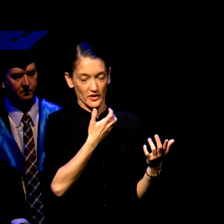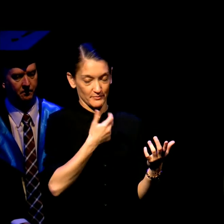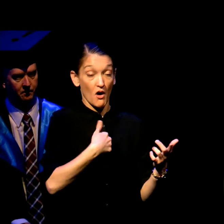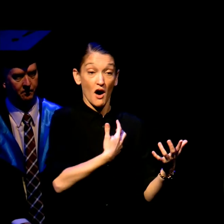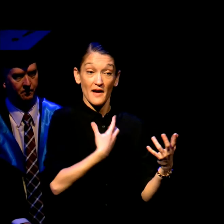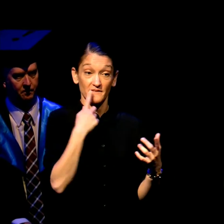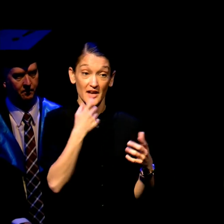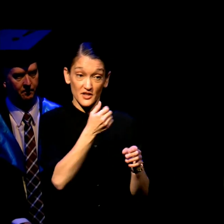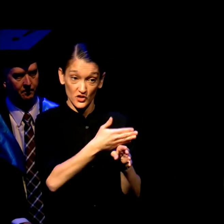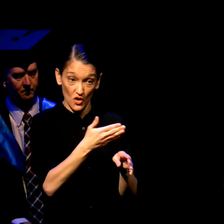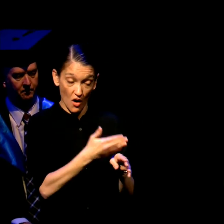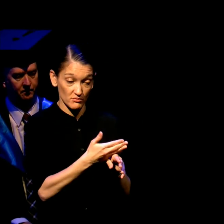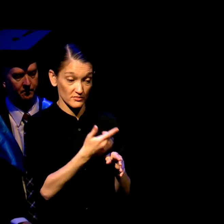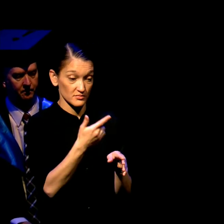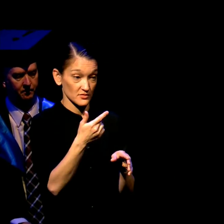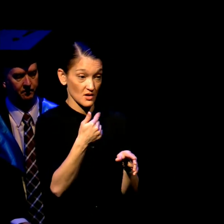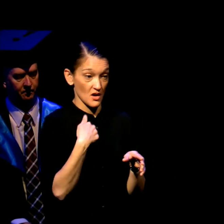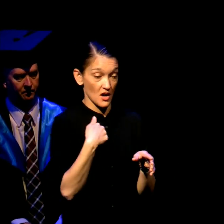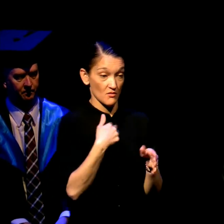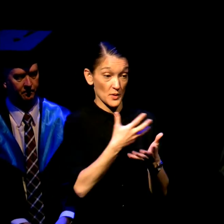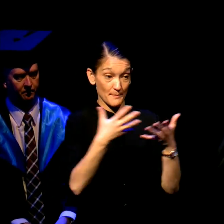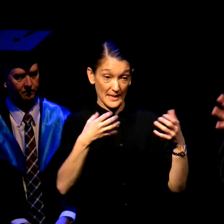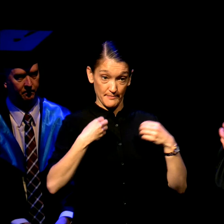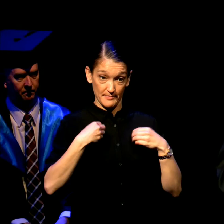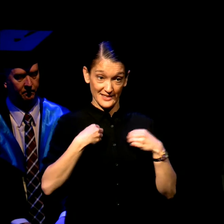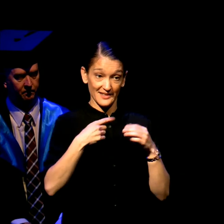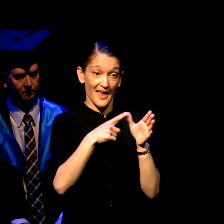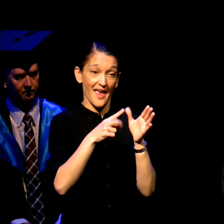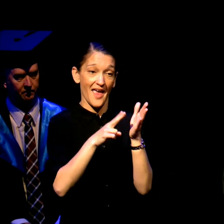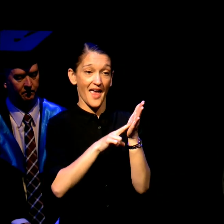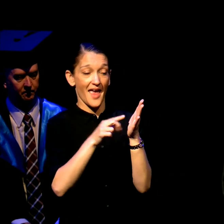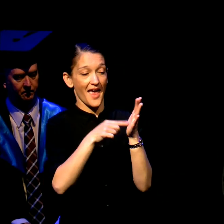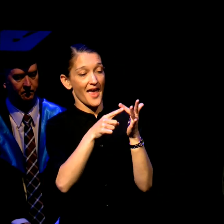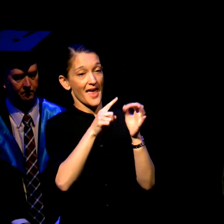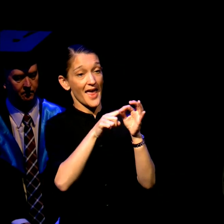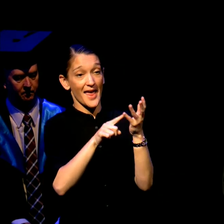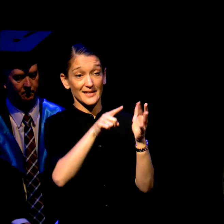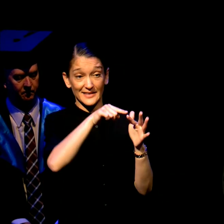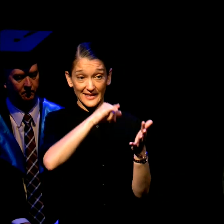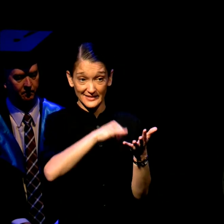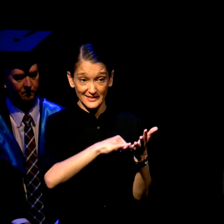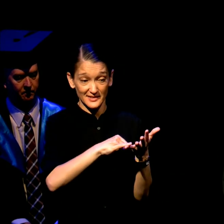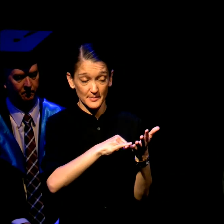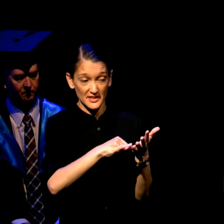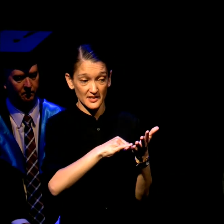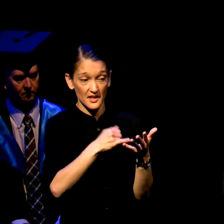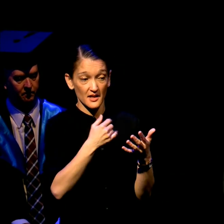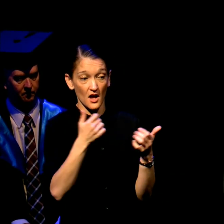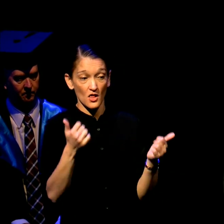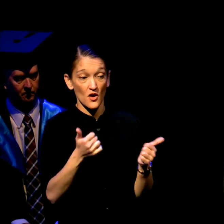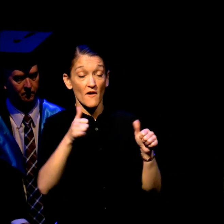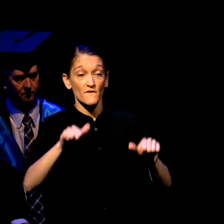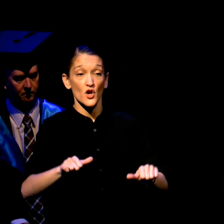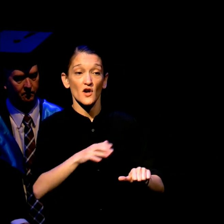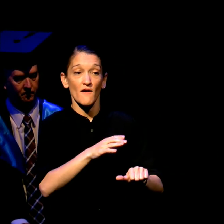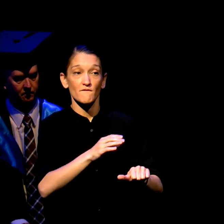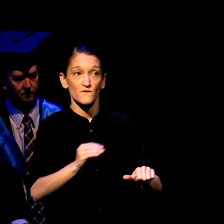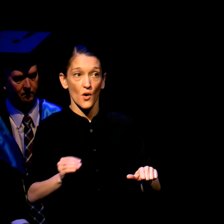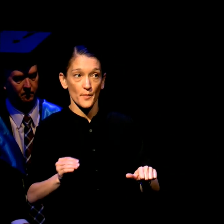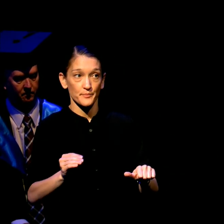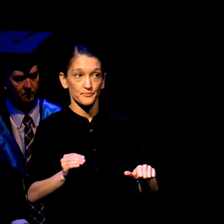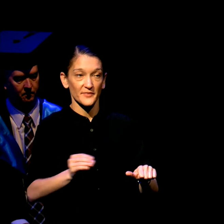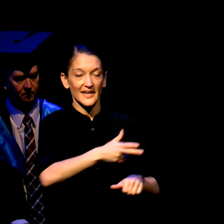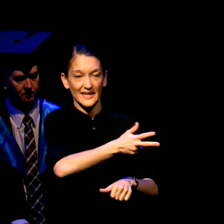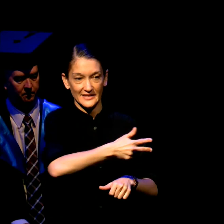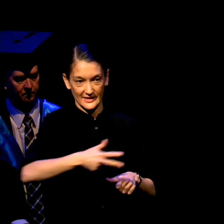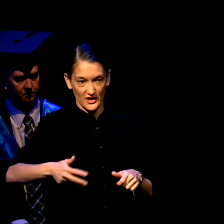large business, importing antiques and furniture from all over the world, but in particular a lot of furniture coming from